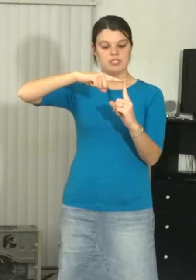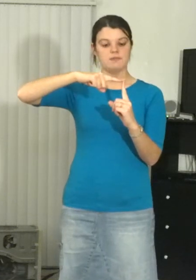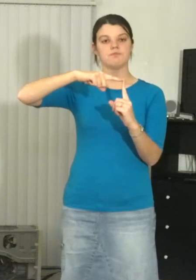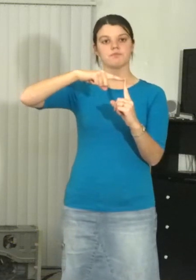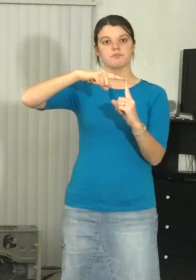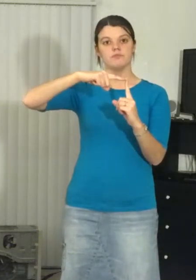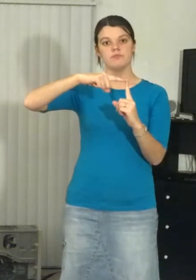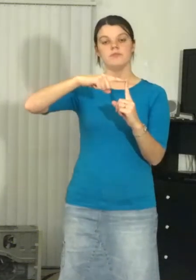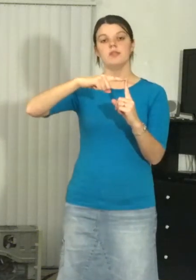hand.